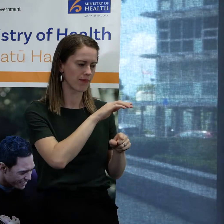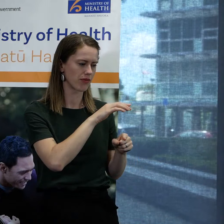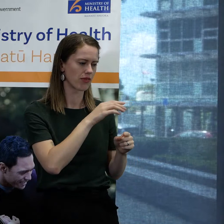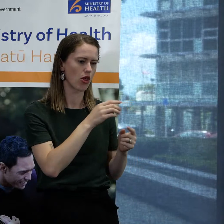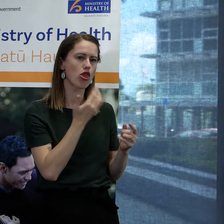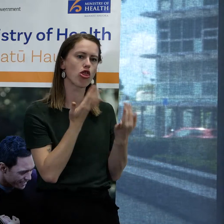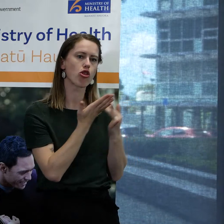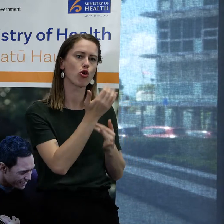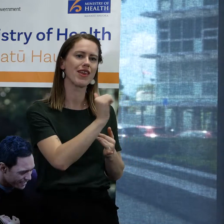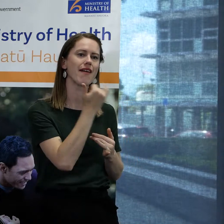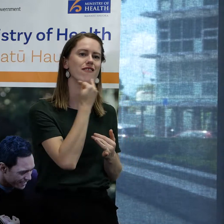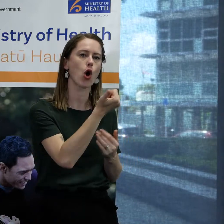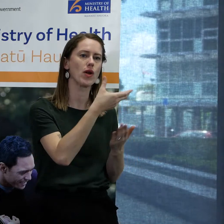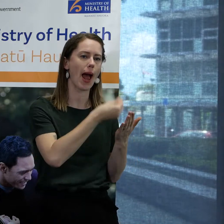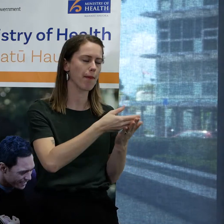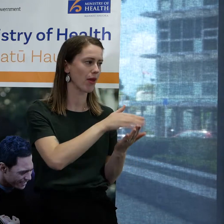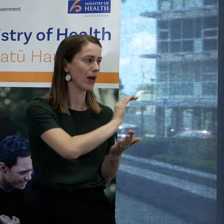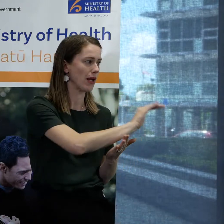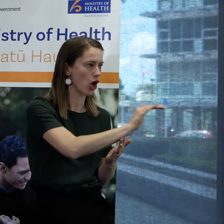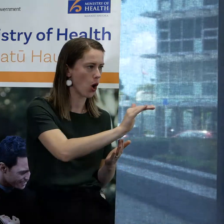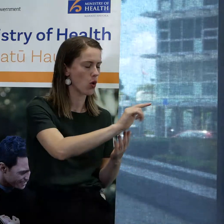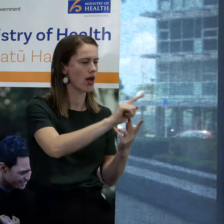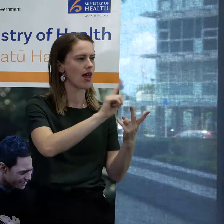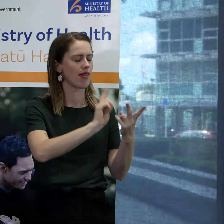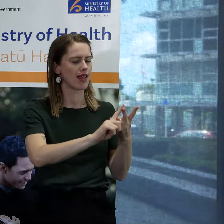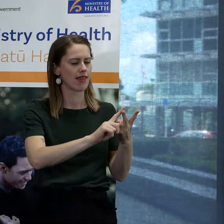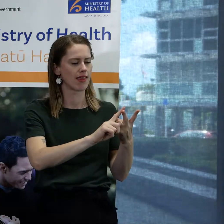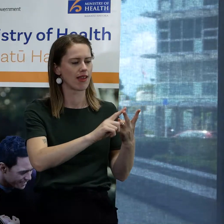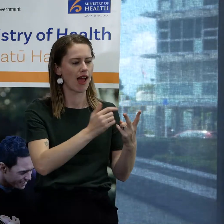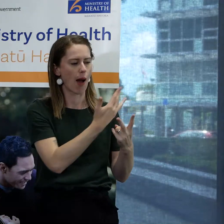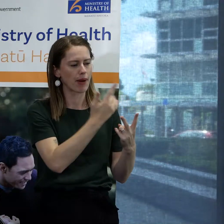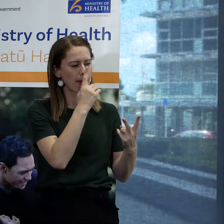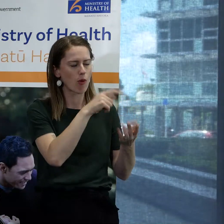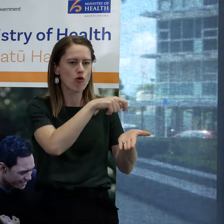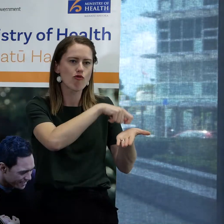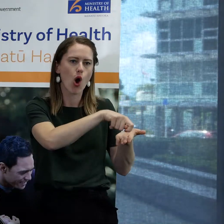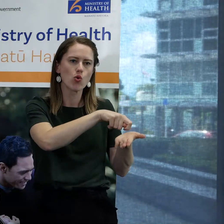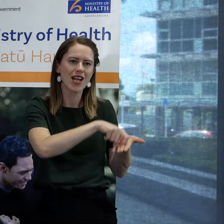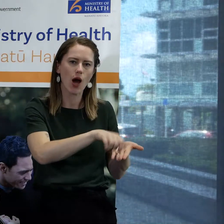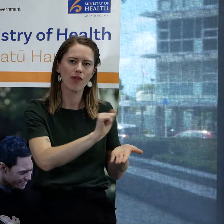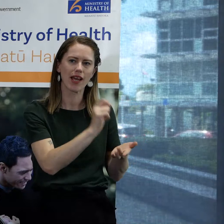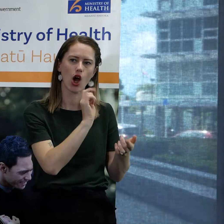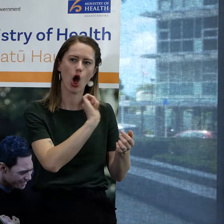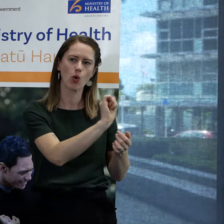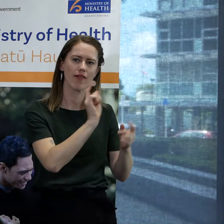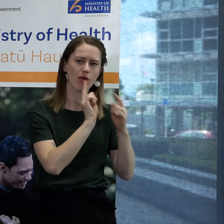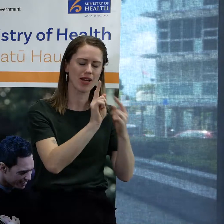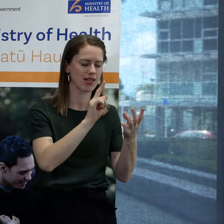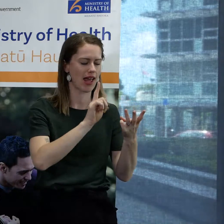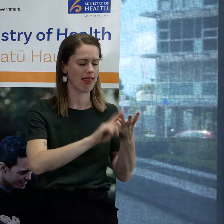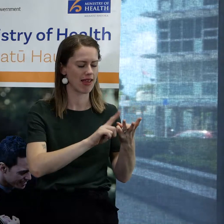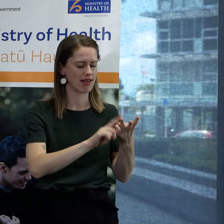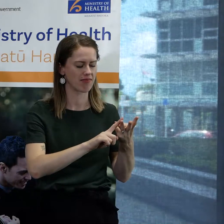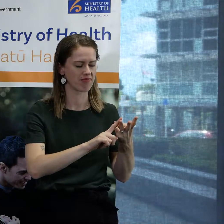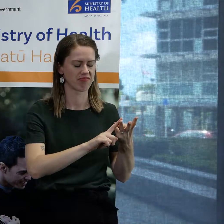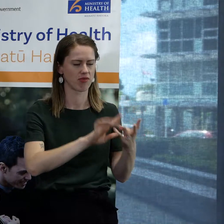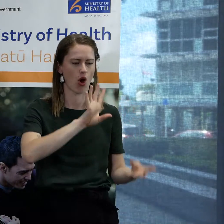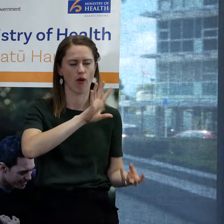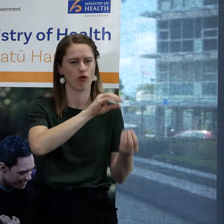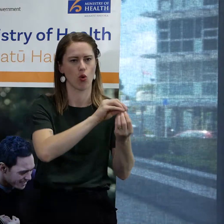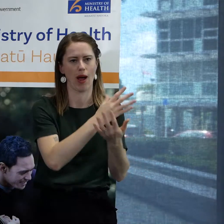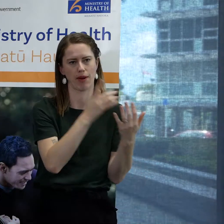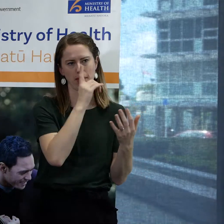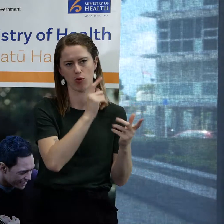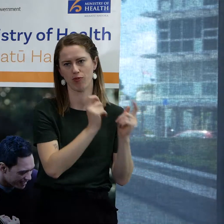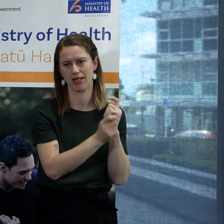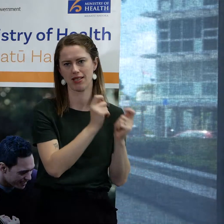to, and then the number that may have recorded their details there, if there were people that did so, and also an update on the number of people that have been